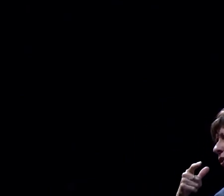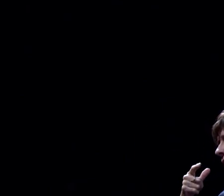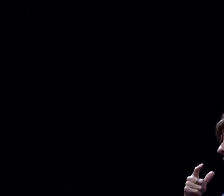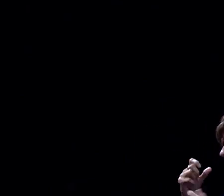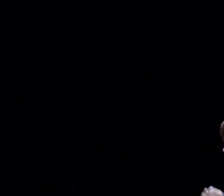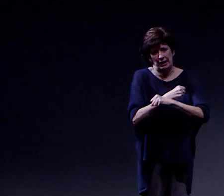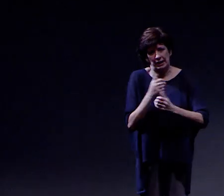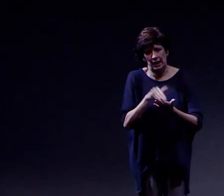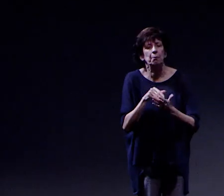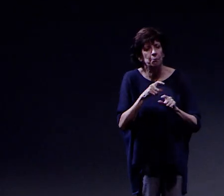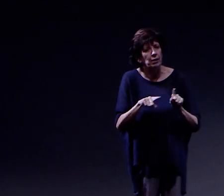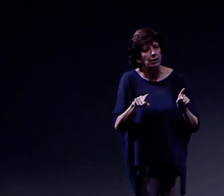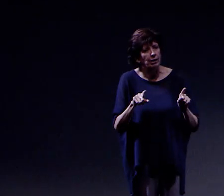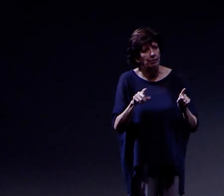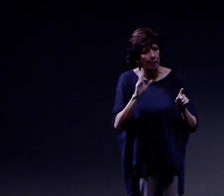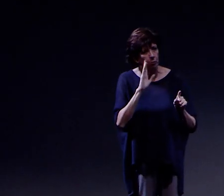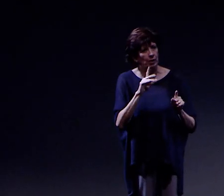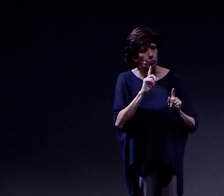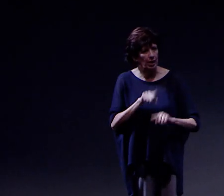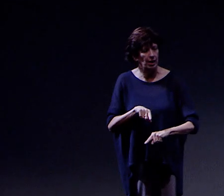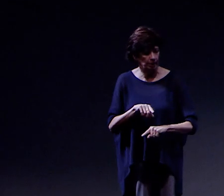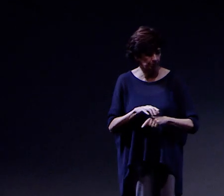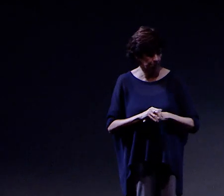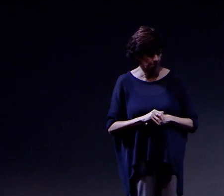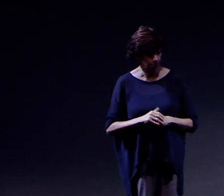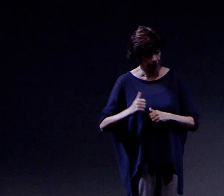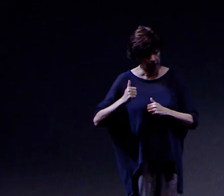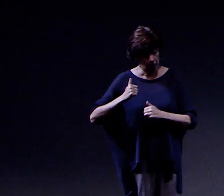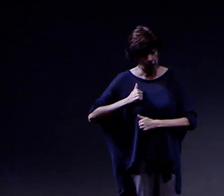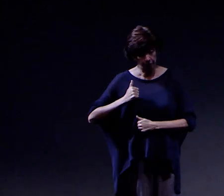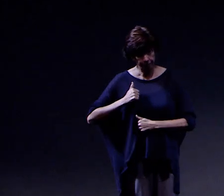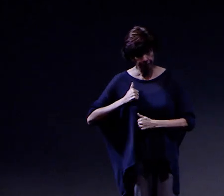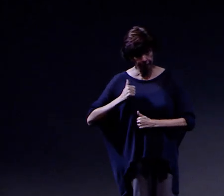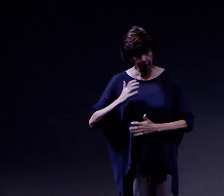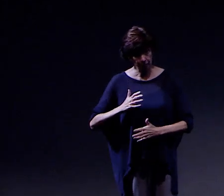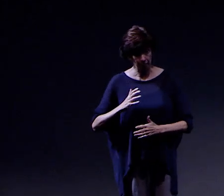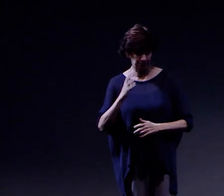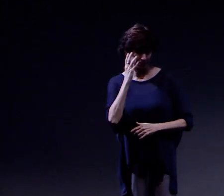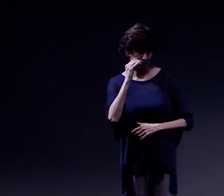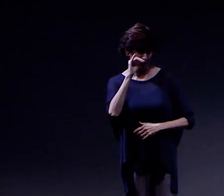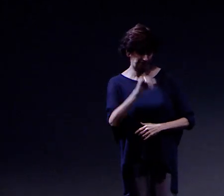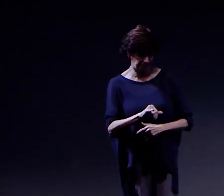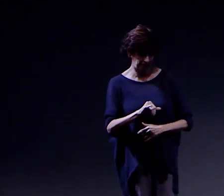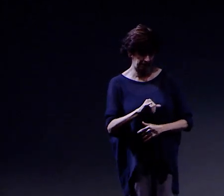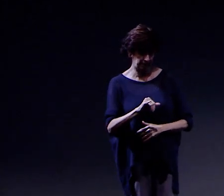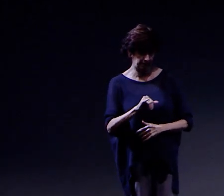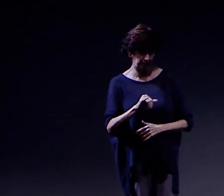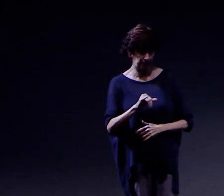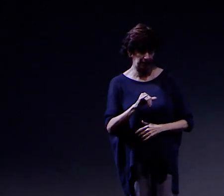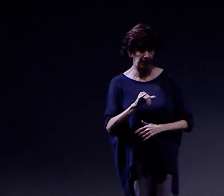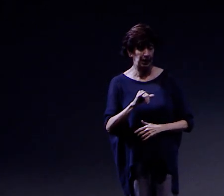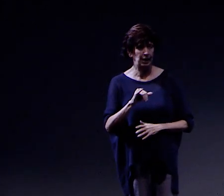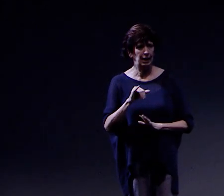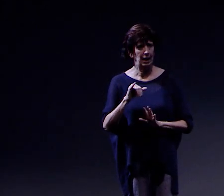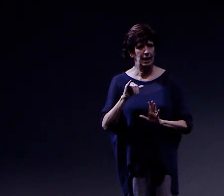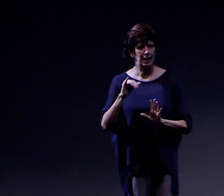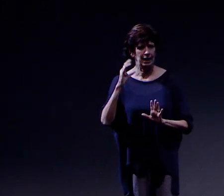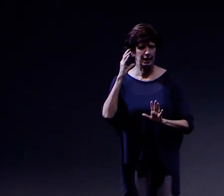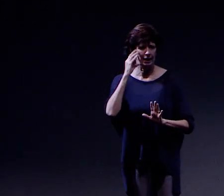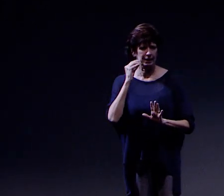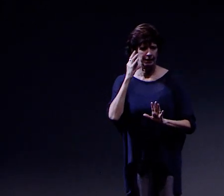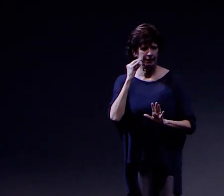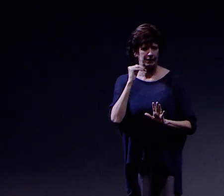to fight. But the soldiers have, in experiencing these things, have experienced something that they're not sure what they're going